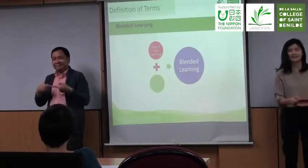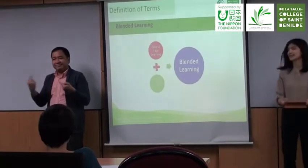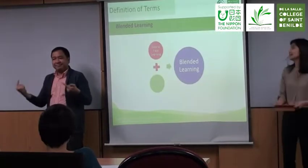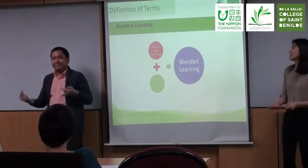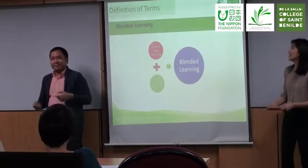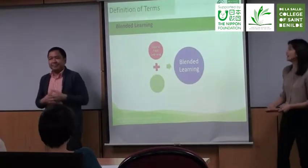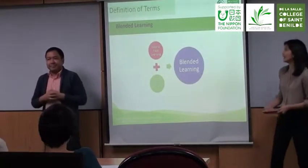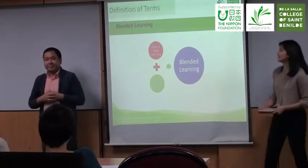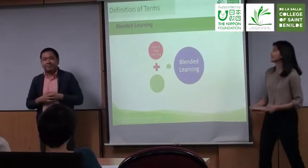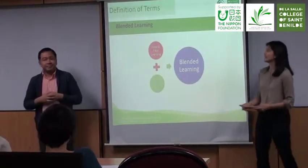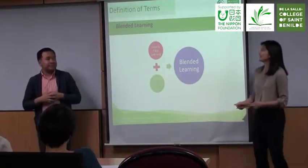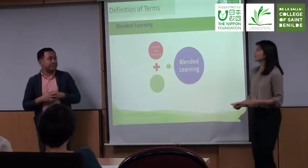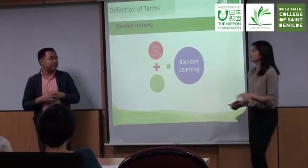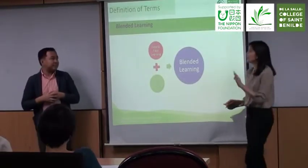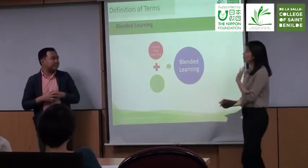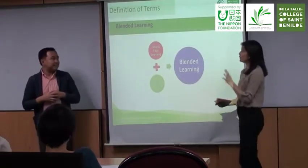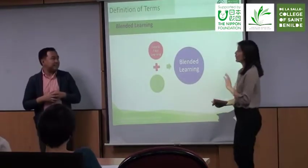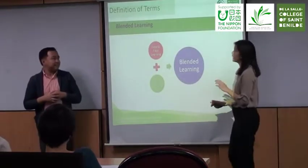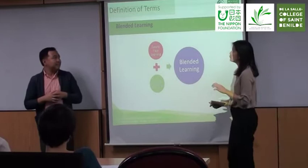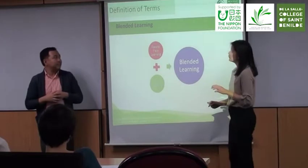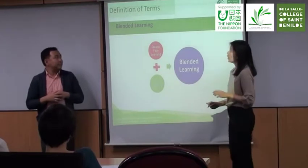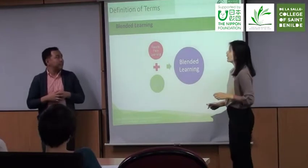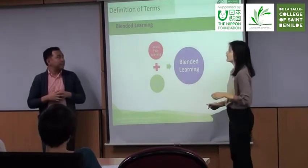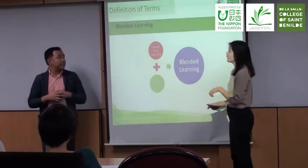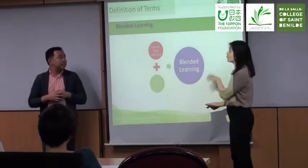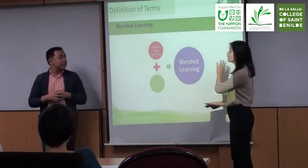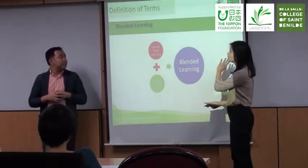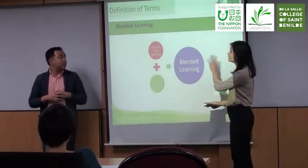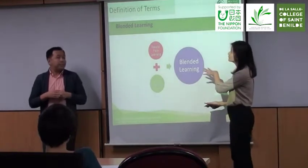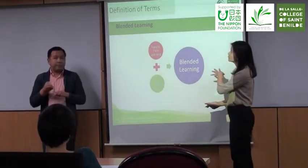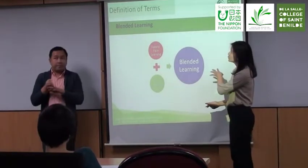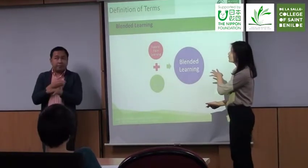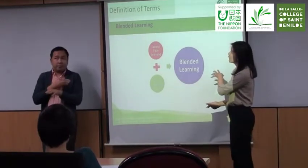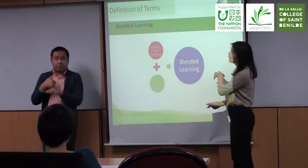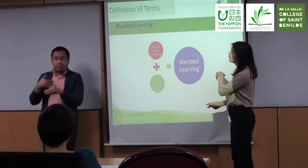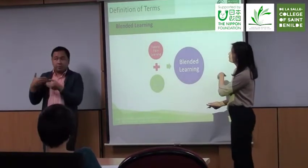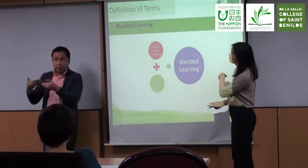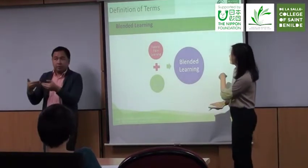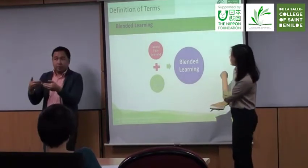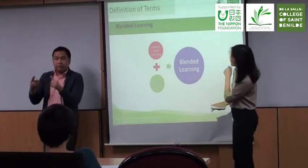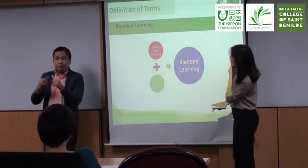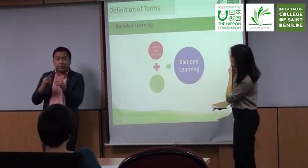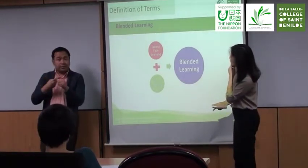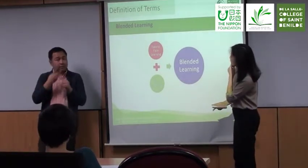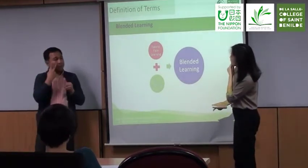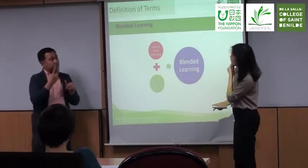Next. Okay. So before I move on, I want